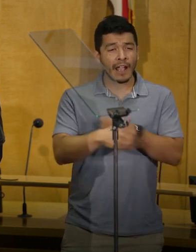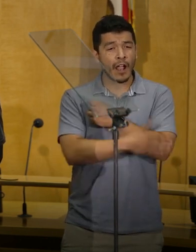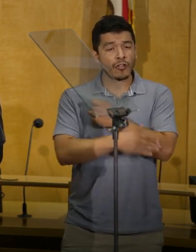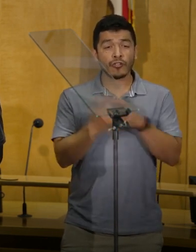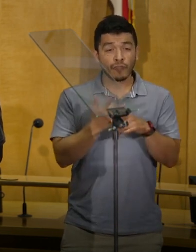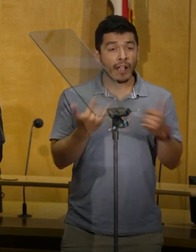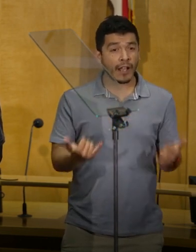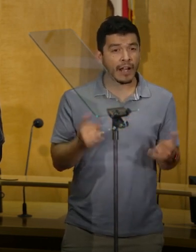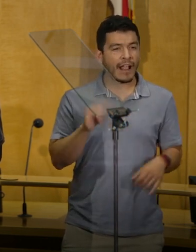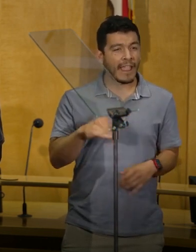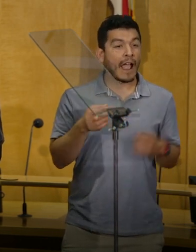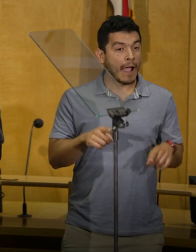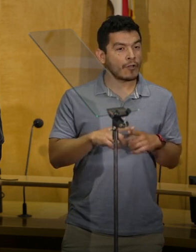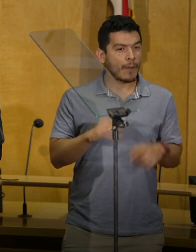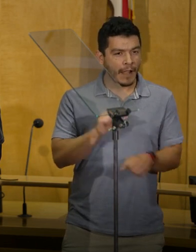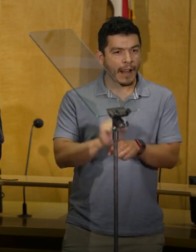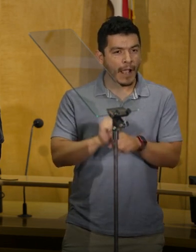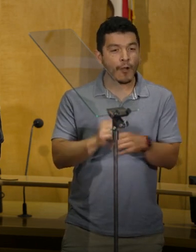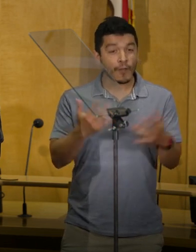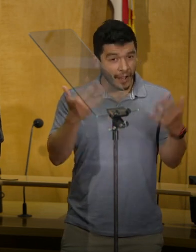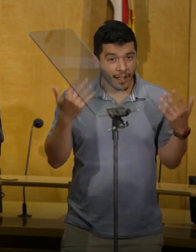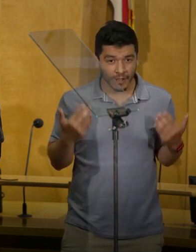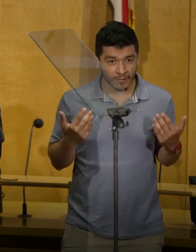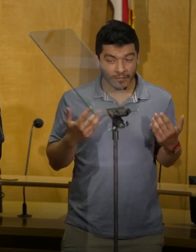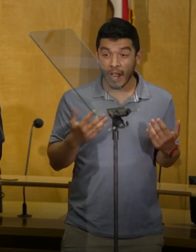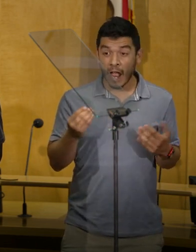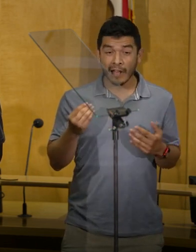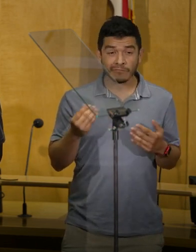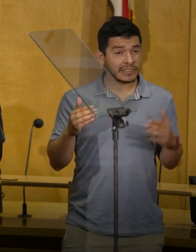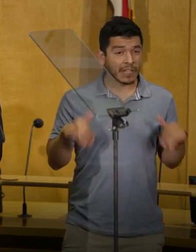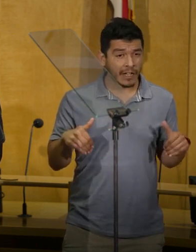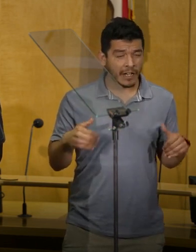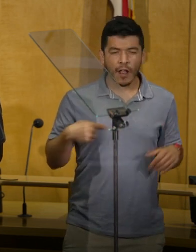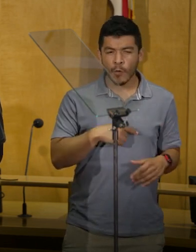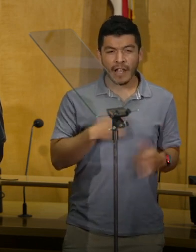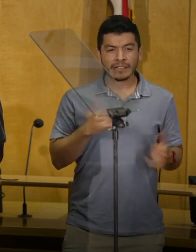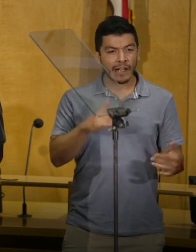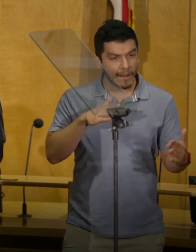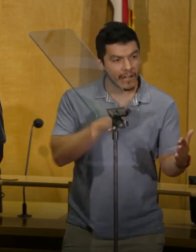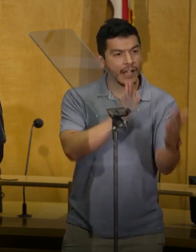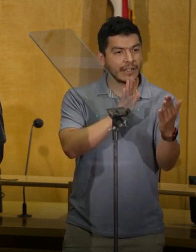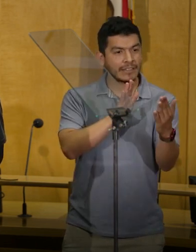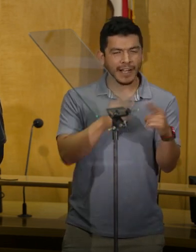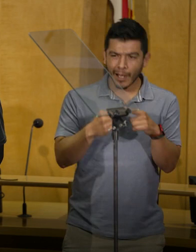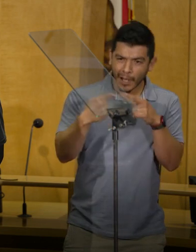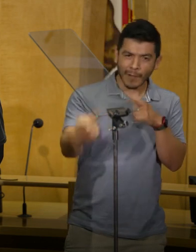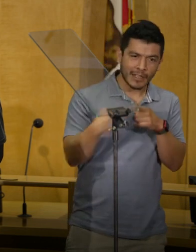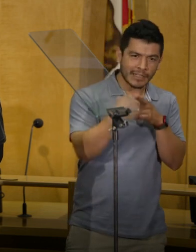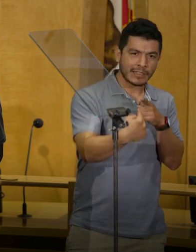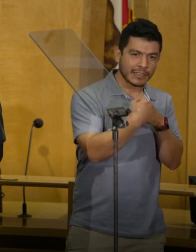right now that happens to be labor friendly. And yet, we were facing